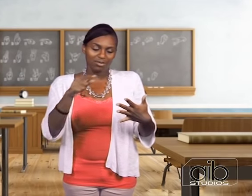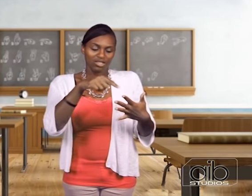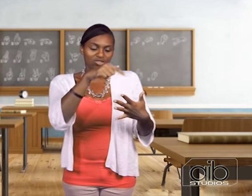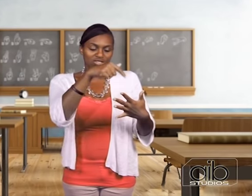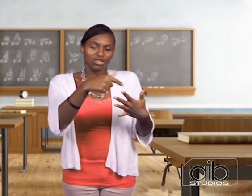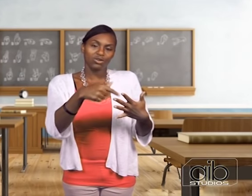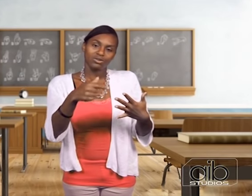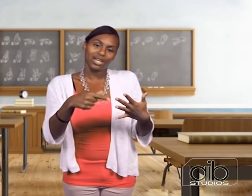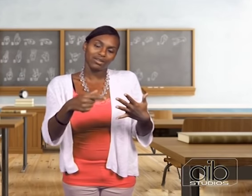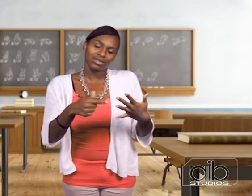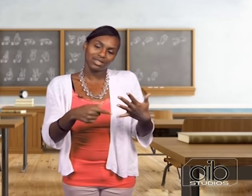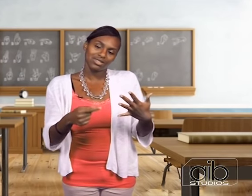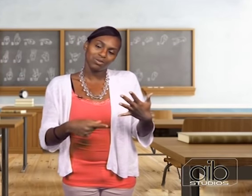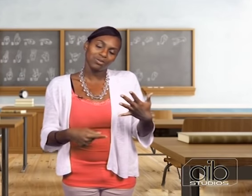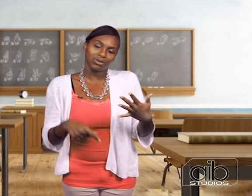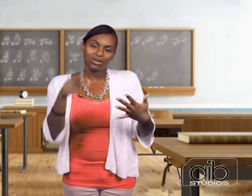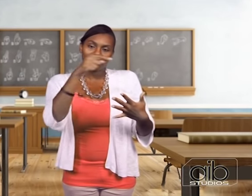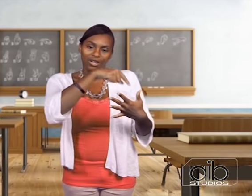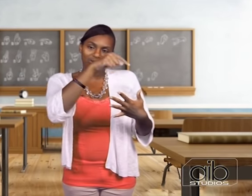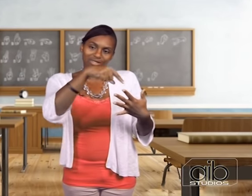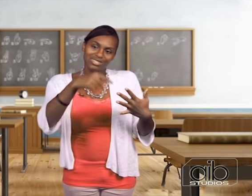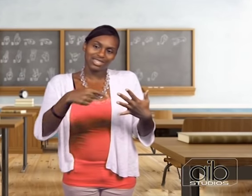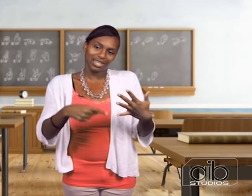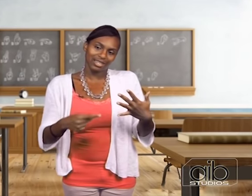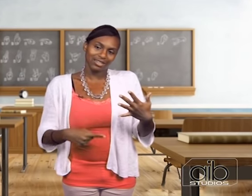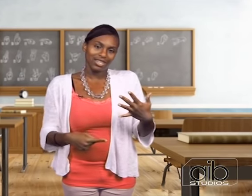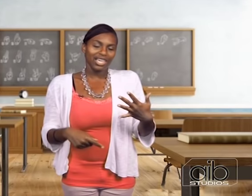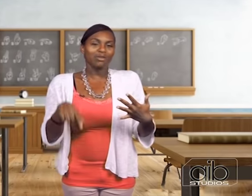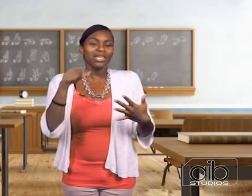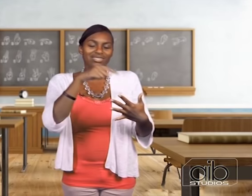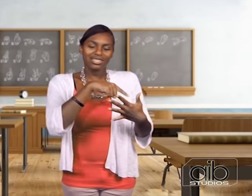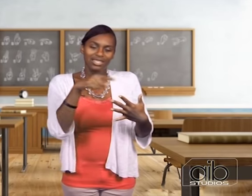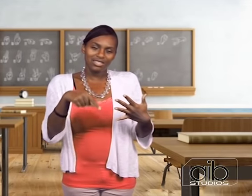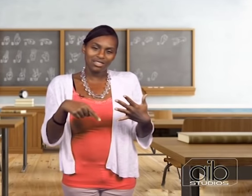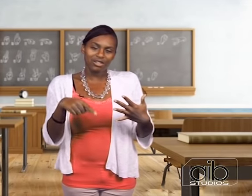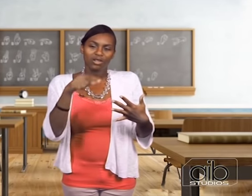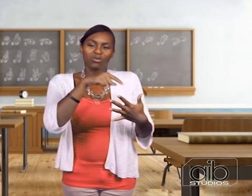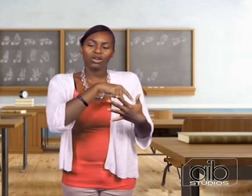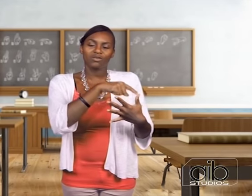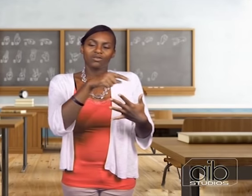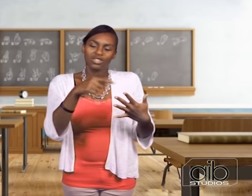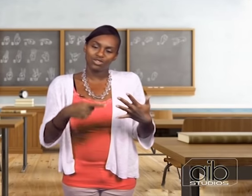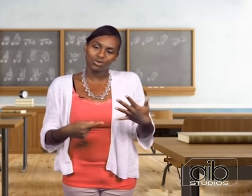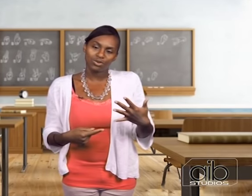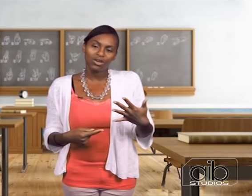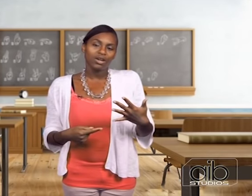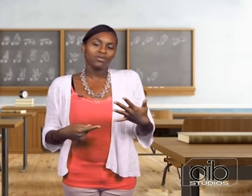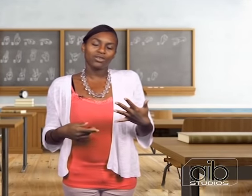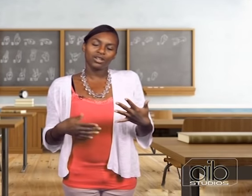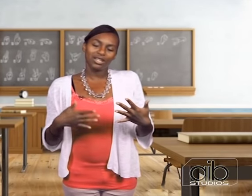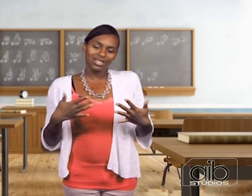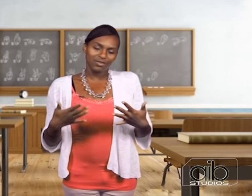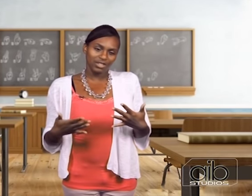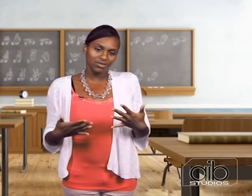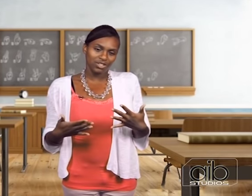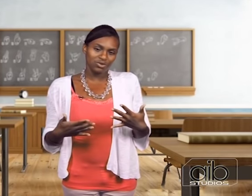and you just go down the list of people on your listing hand. And it makes it easier and more of a visual for a deaf individual